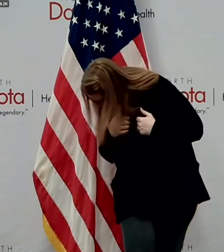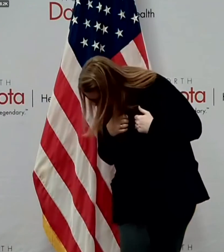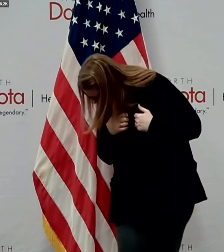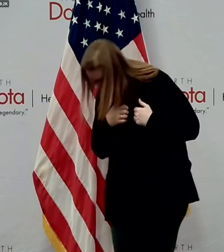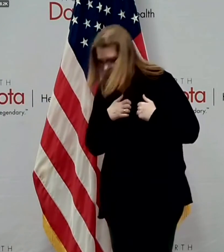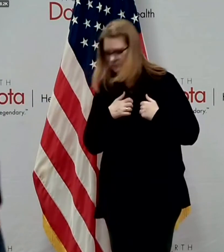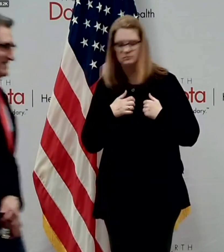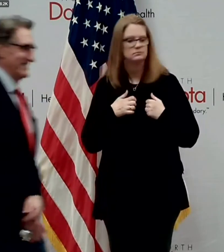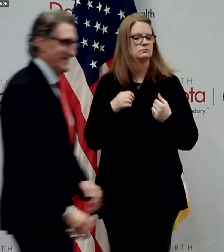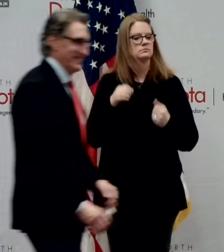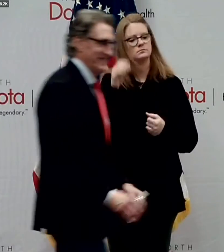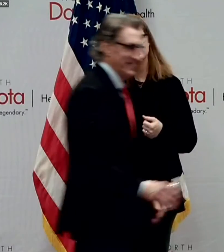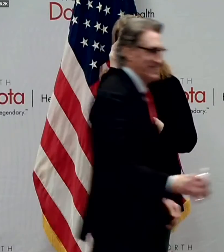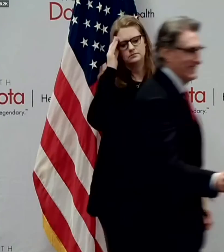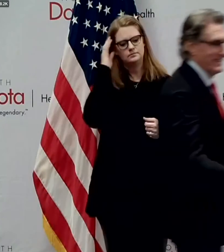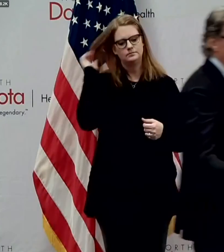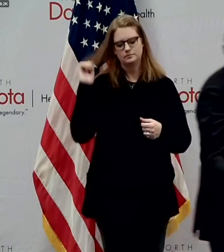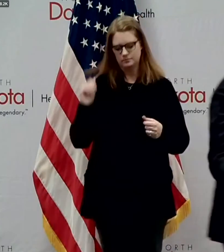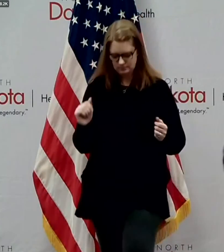There we go. Thank you.